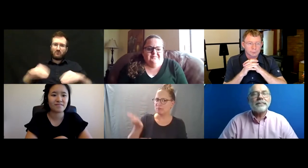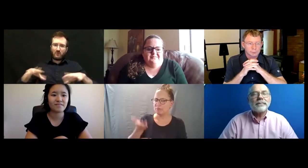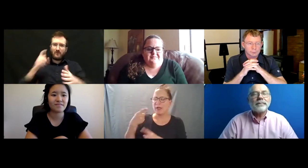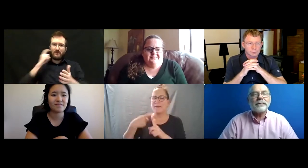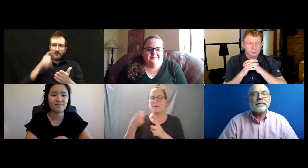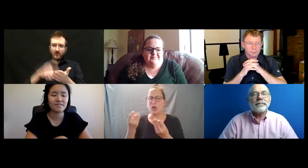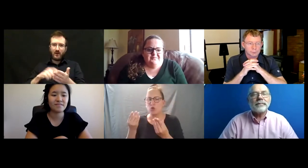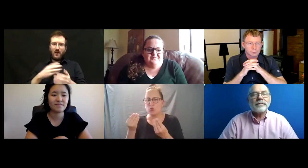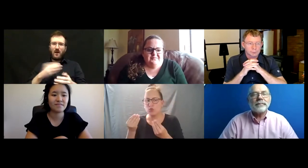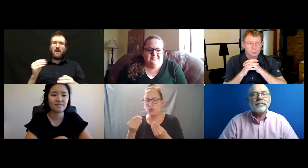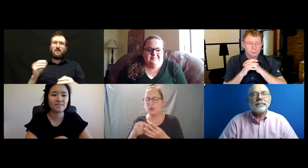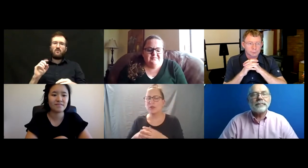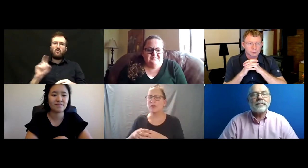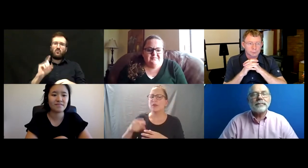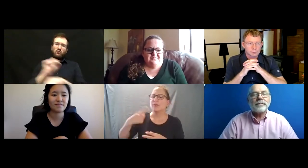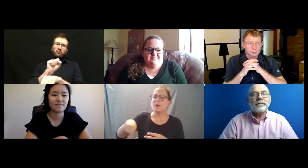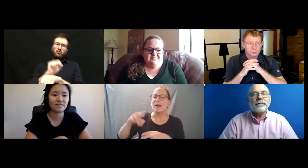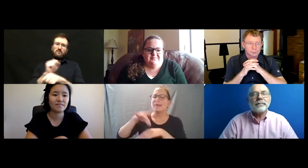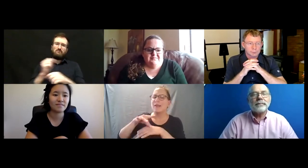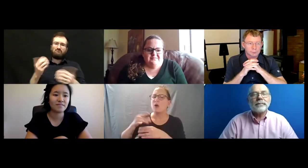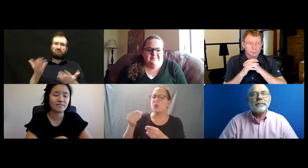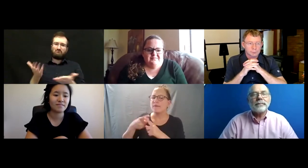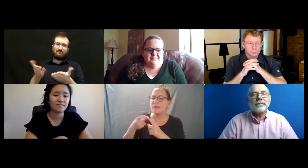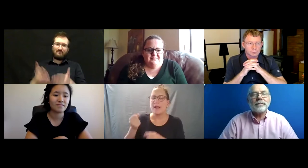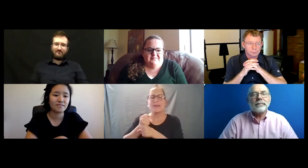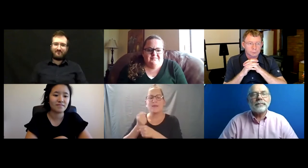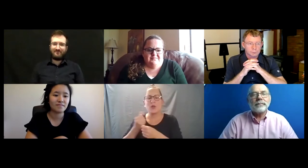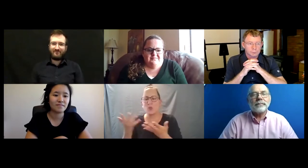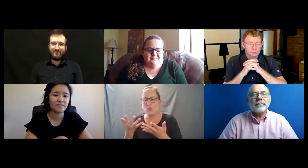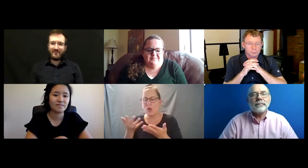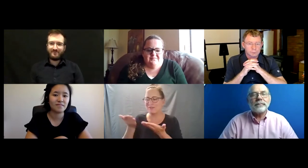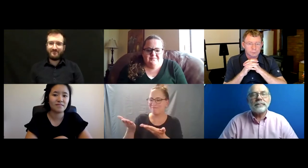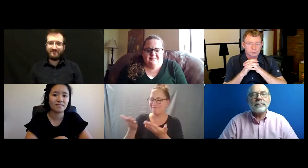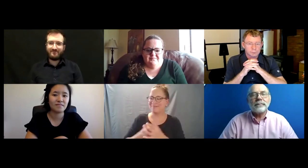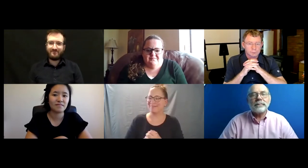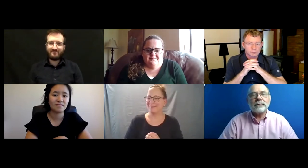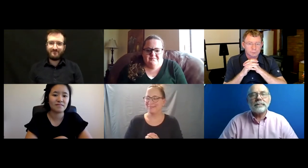Could you just do a quick introduction of where you're from and where do you work?